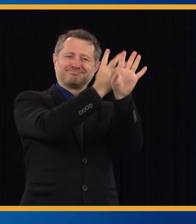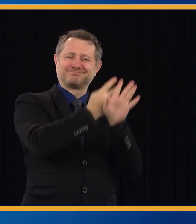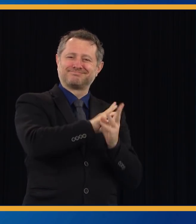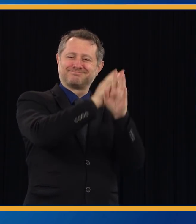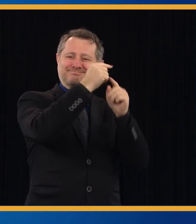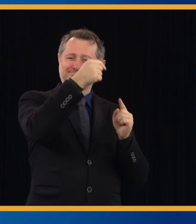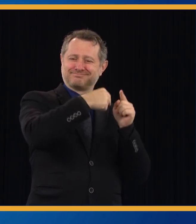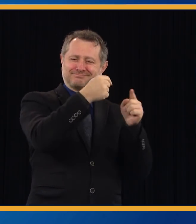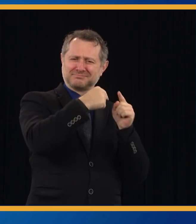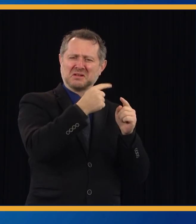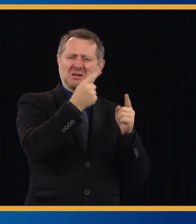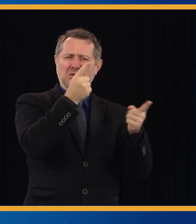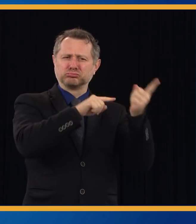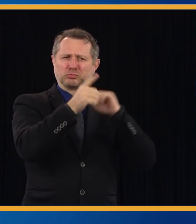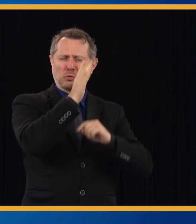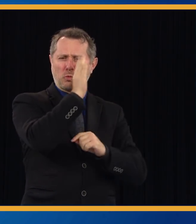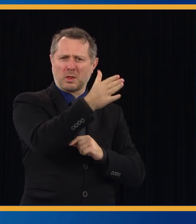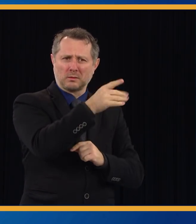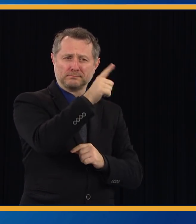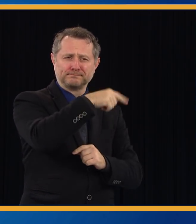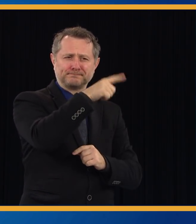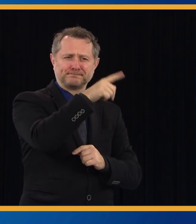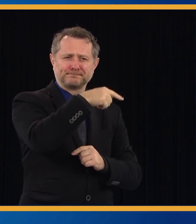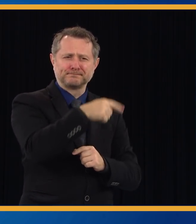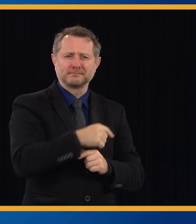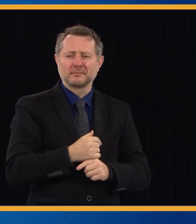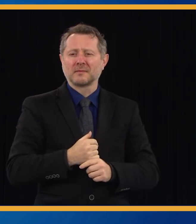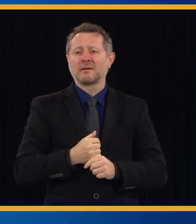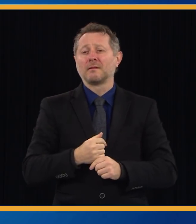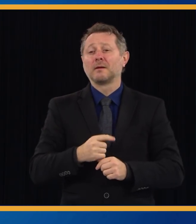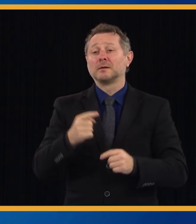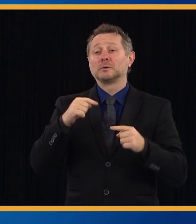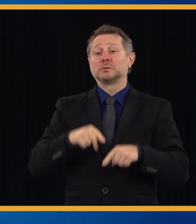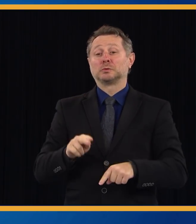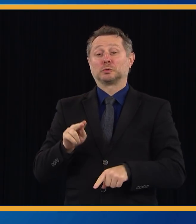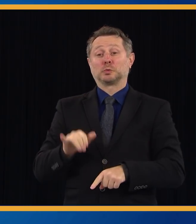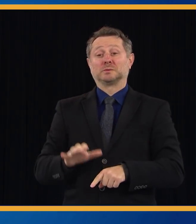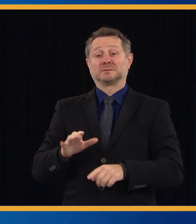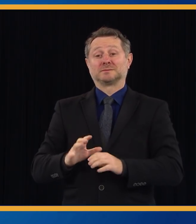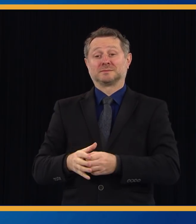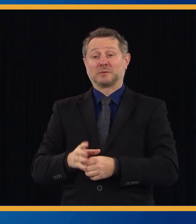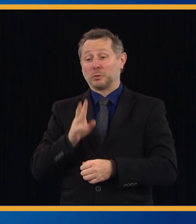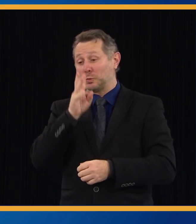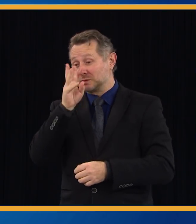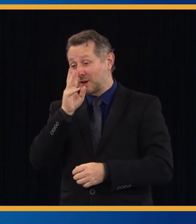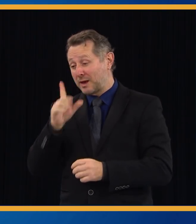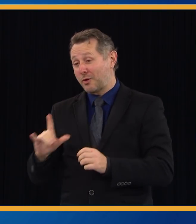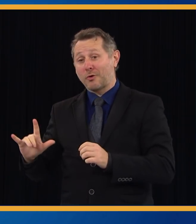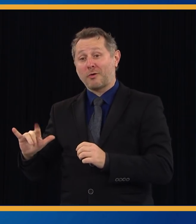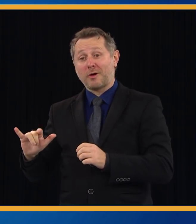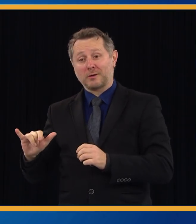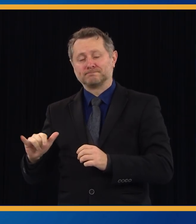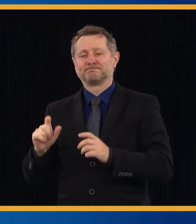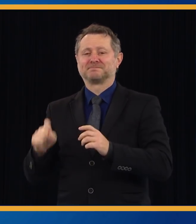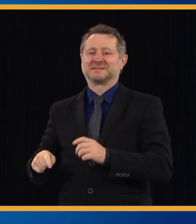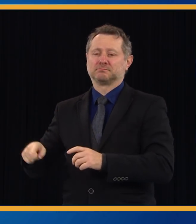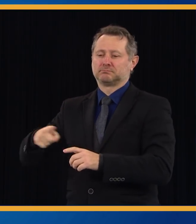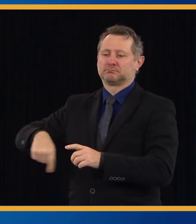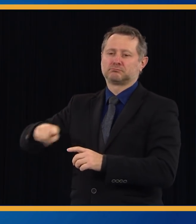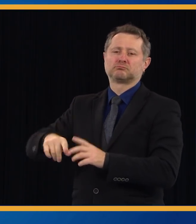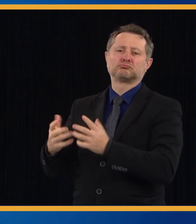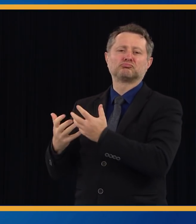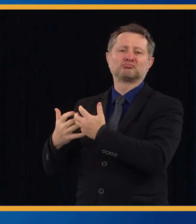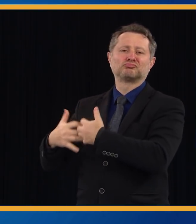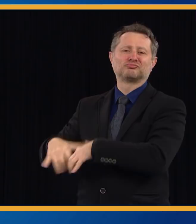states that are neighbors to that region. Downstate, we've said we have to coordinate the main activities. There